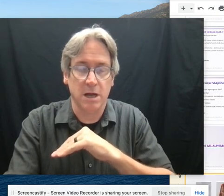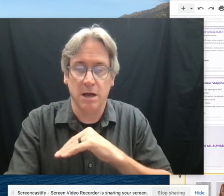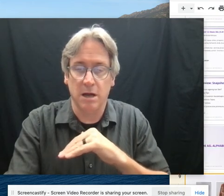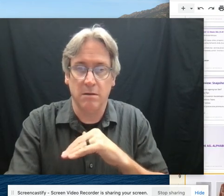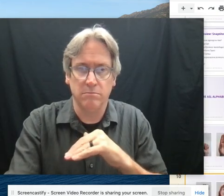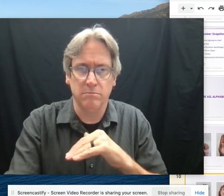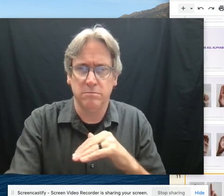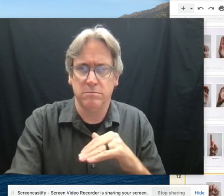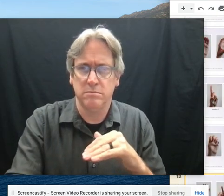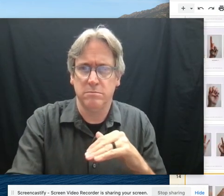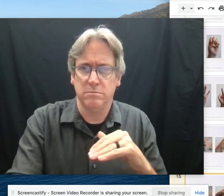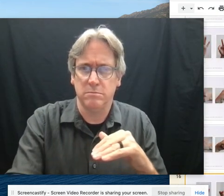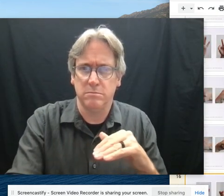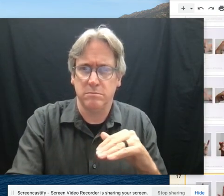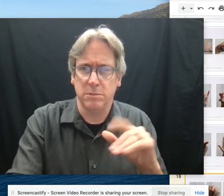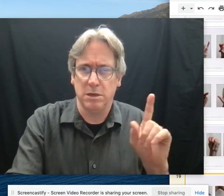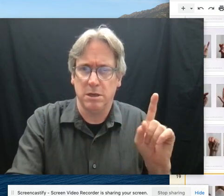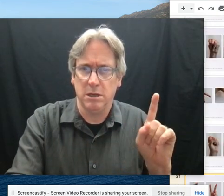Let me